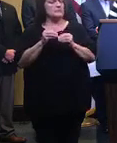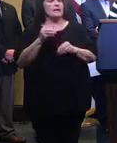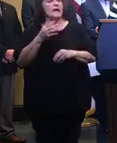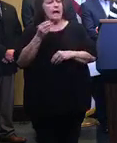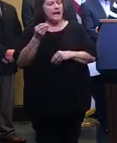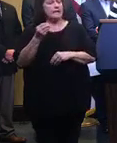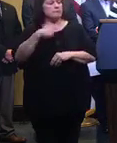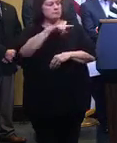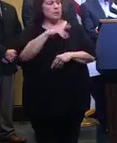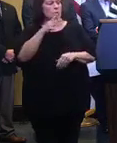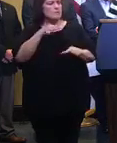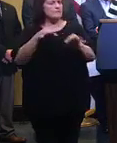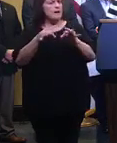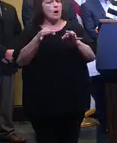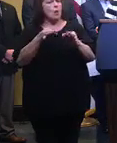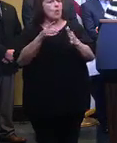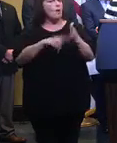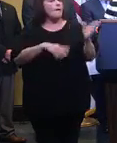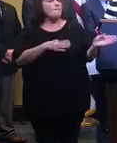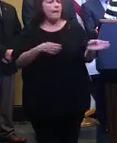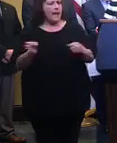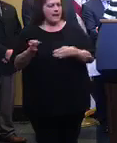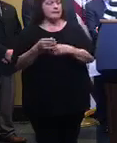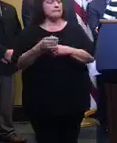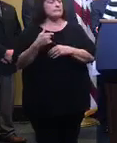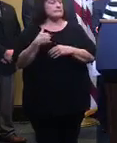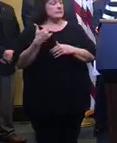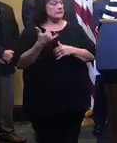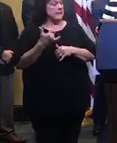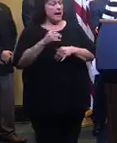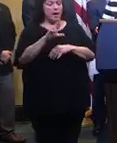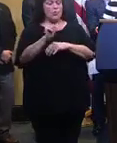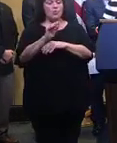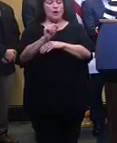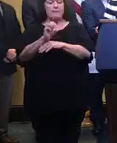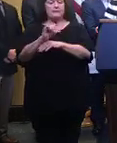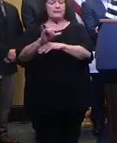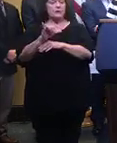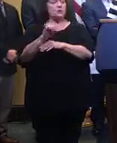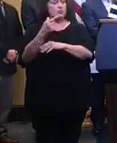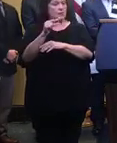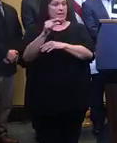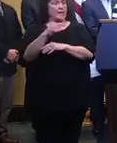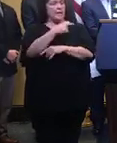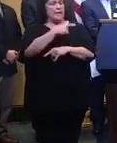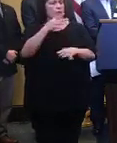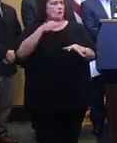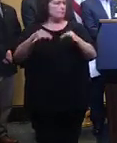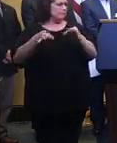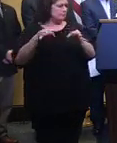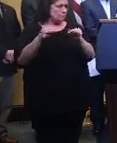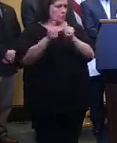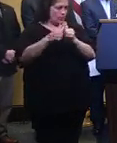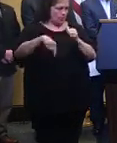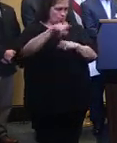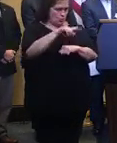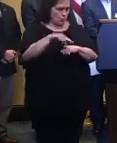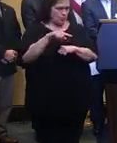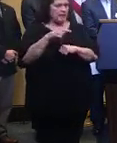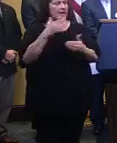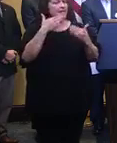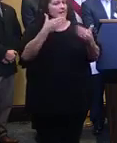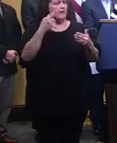needs to be done about it. So I'm going to start by inviting Ramsey Green to the podium to walk through his presentation with you. And thank you